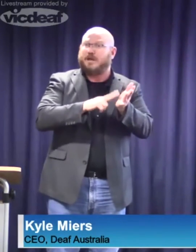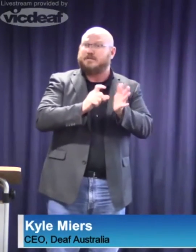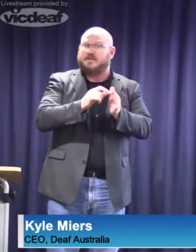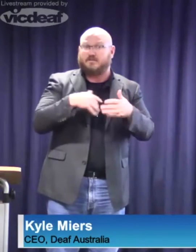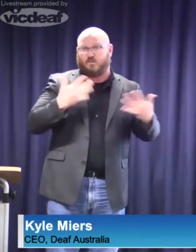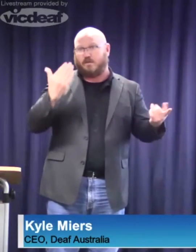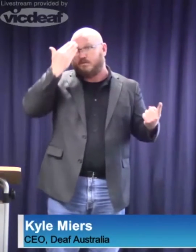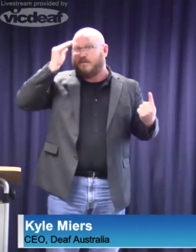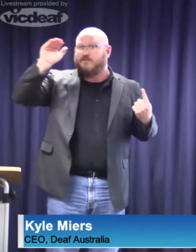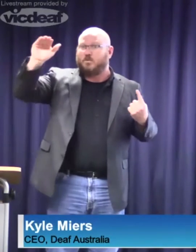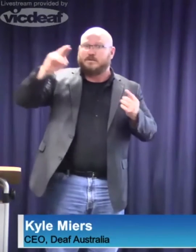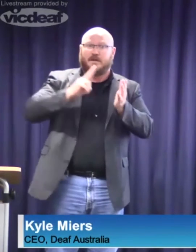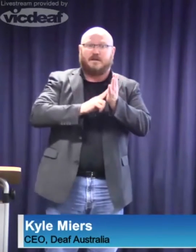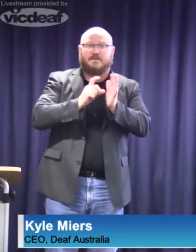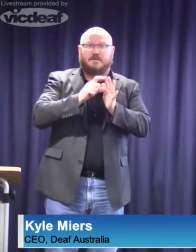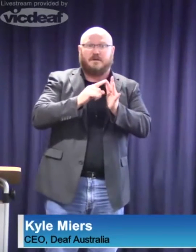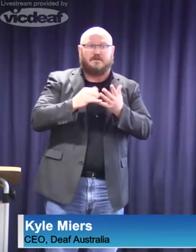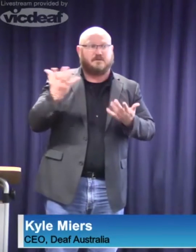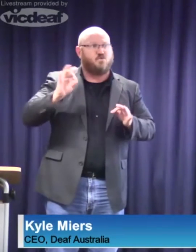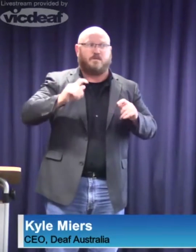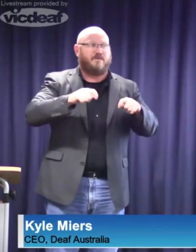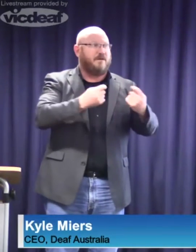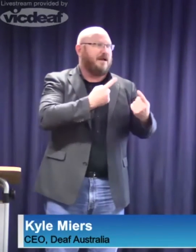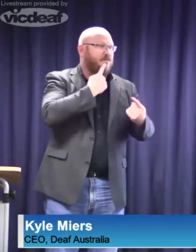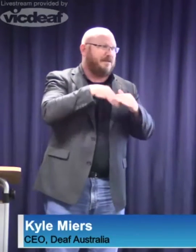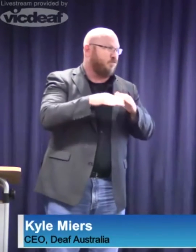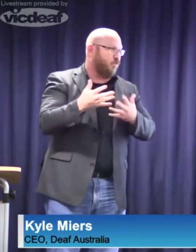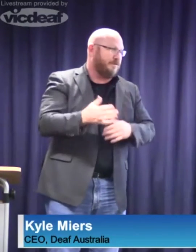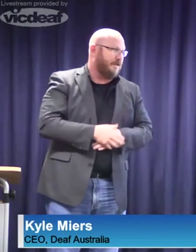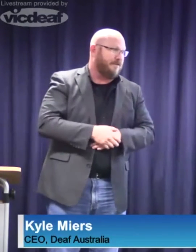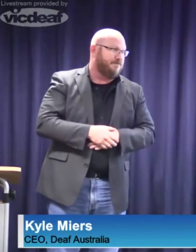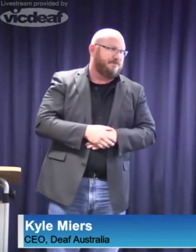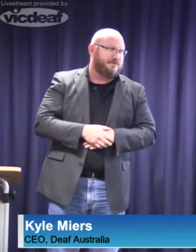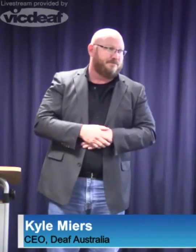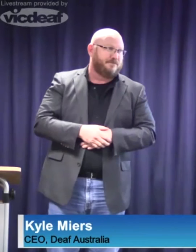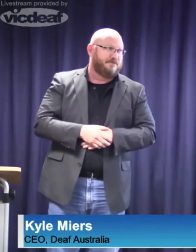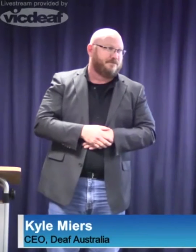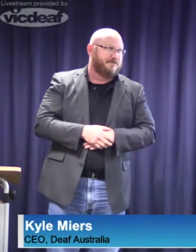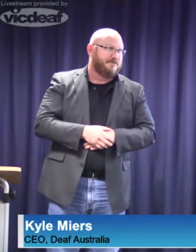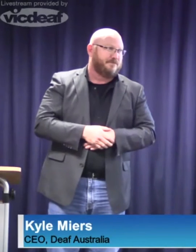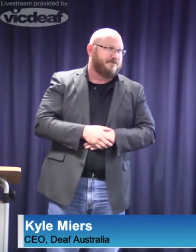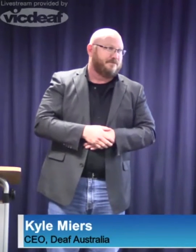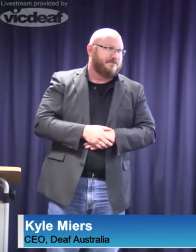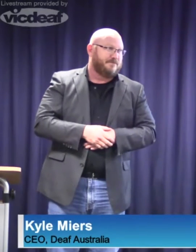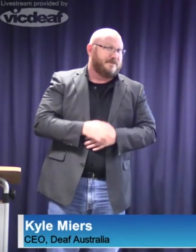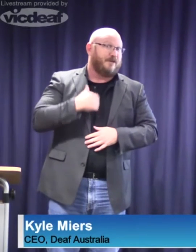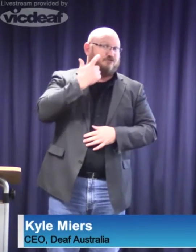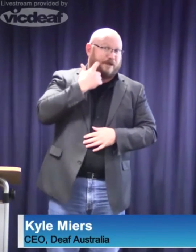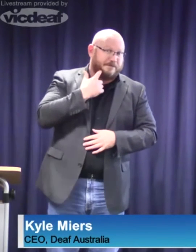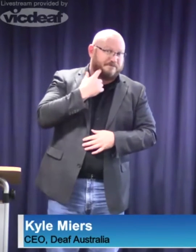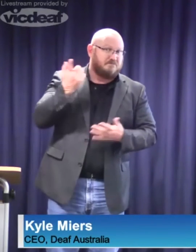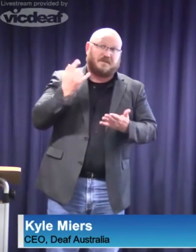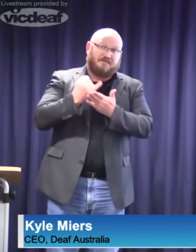Auslan. And it hasn't happened yet. The NDIS, or NDIA rather, is not